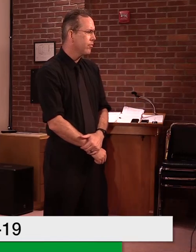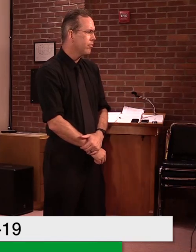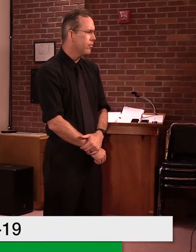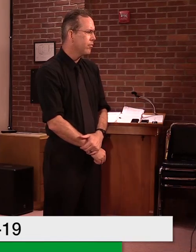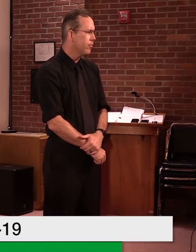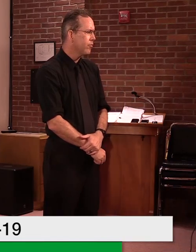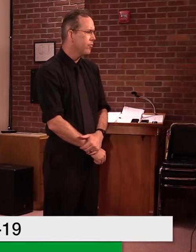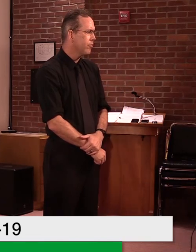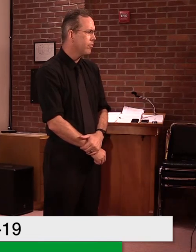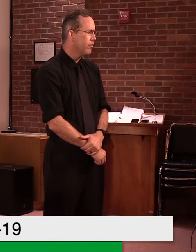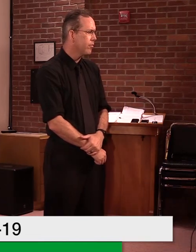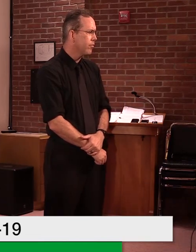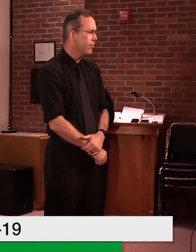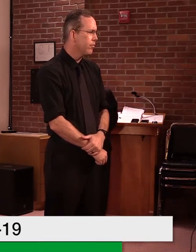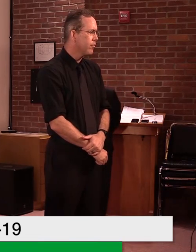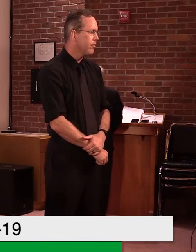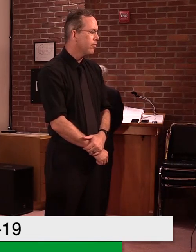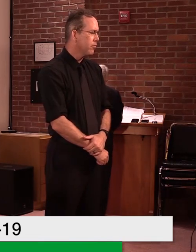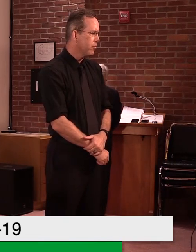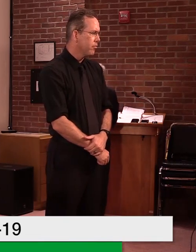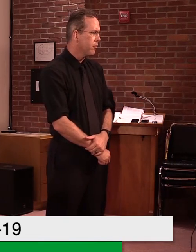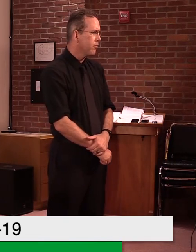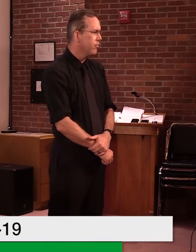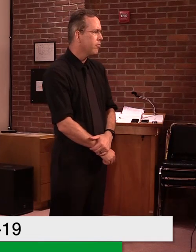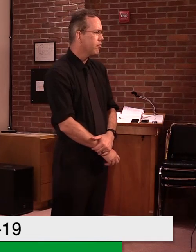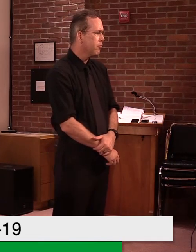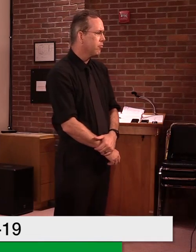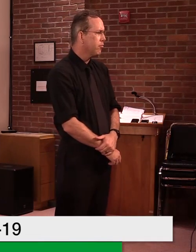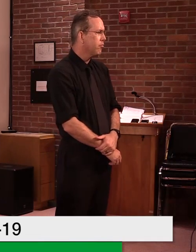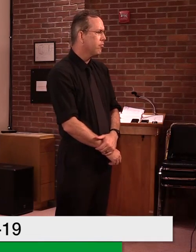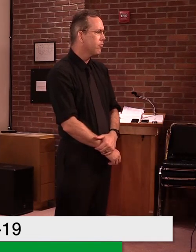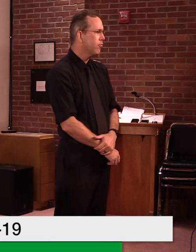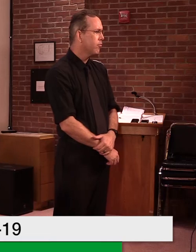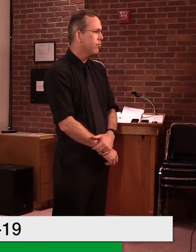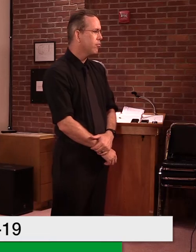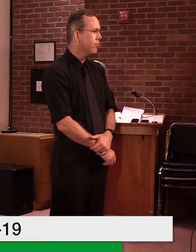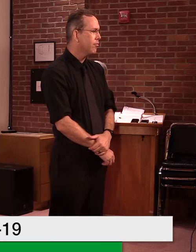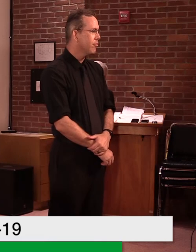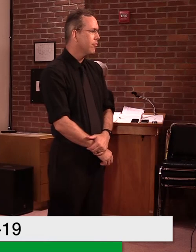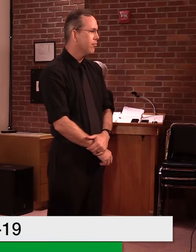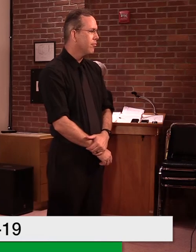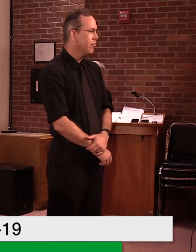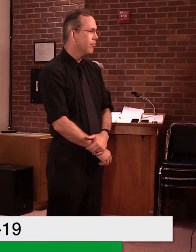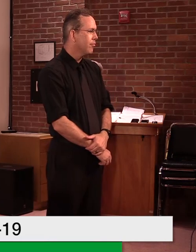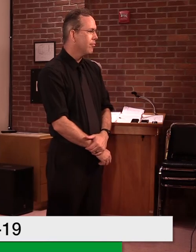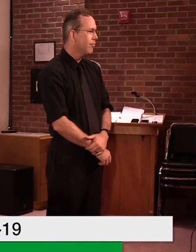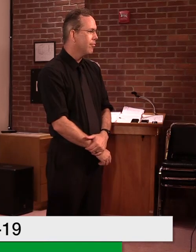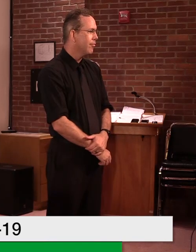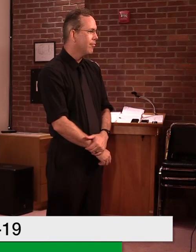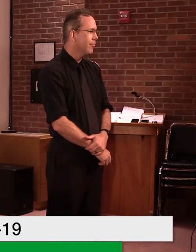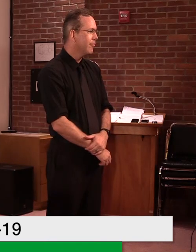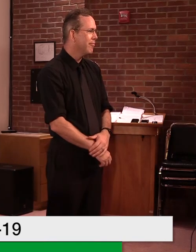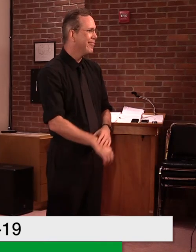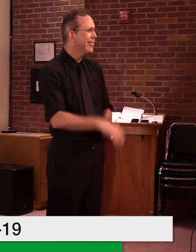weren't wearing masks, from a law enforcement perspective, why would that be difficult to enforce?